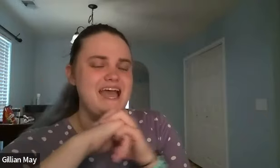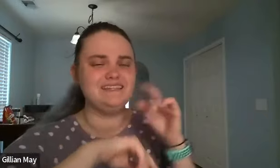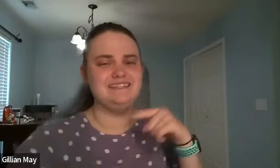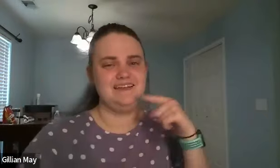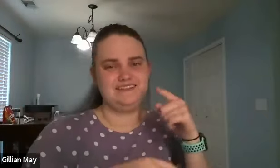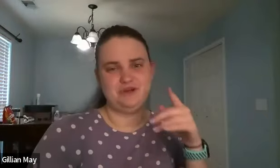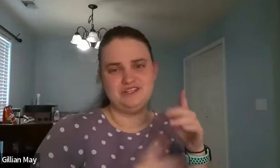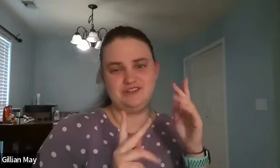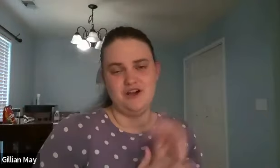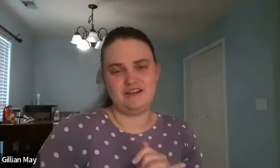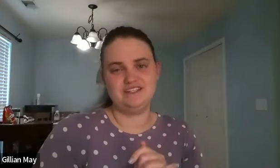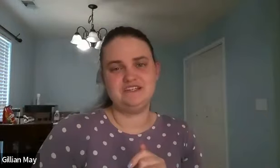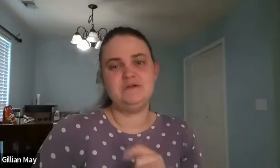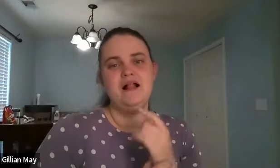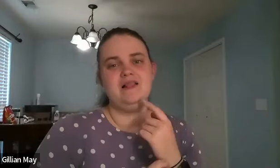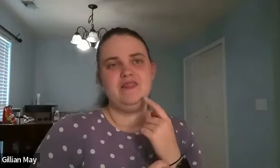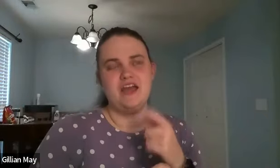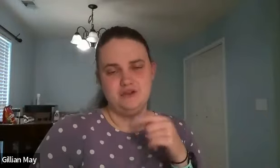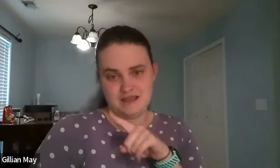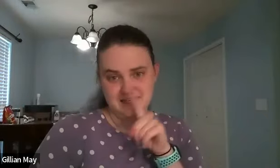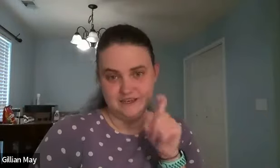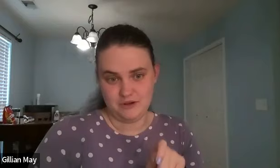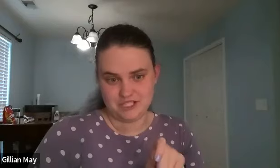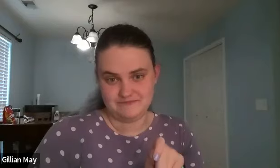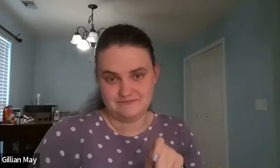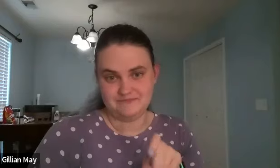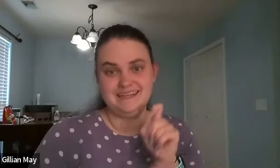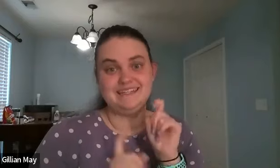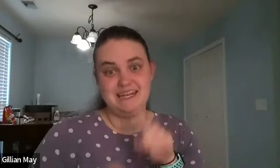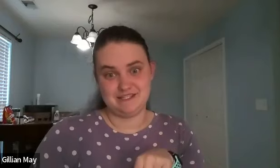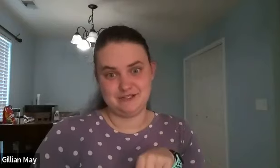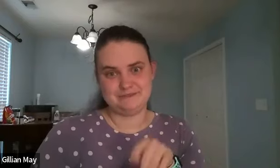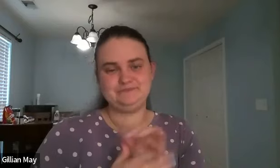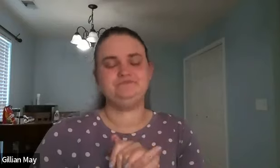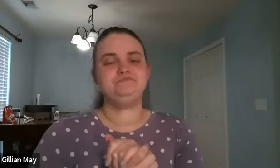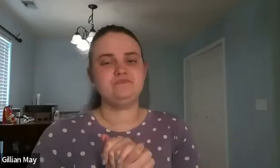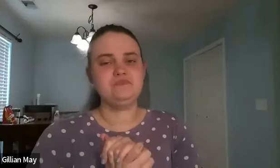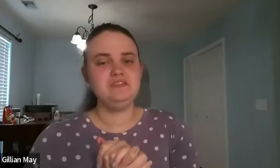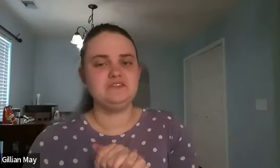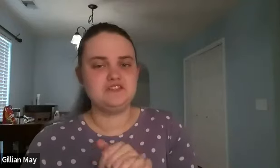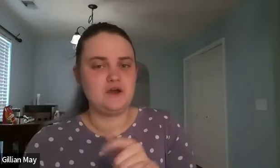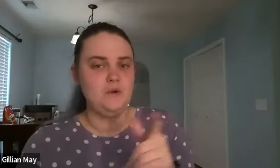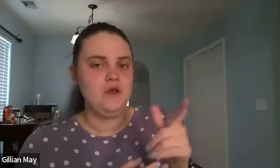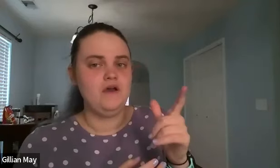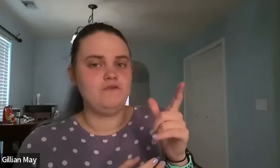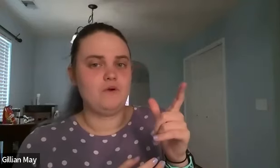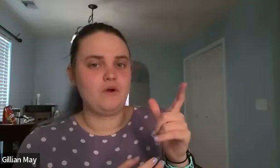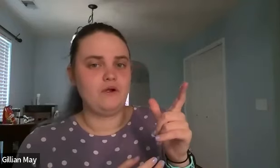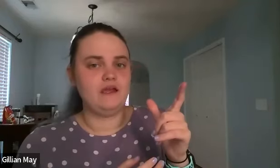that's telling the person you're talking to that you're asking a question that needs an answer. So for if